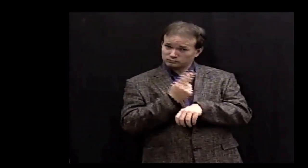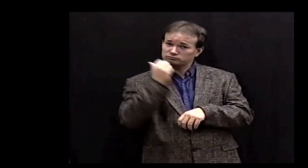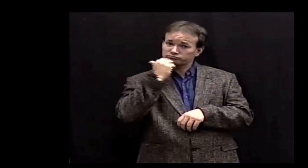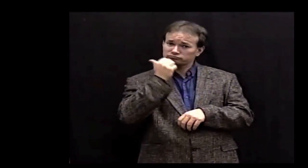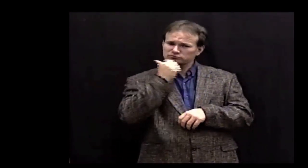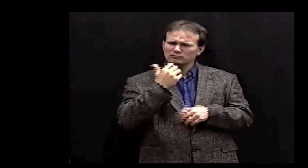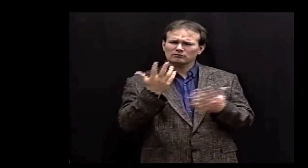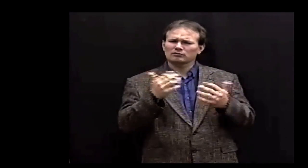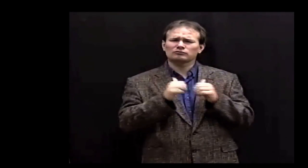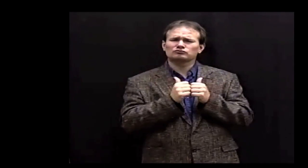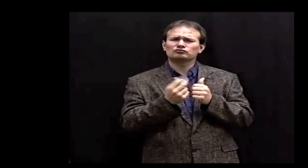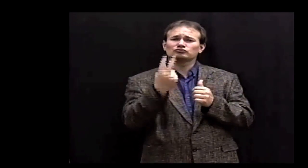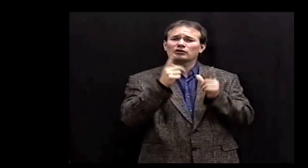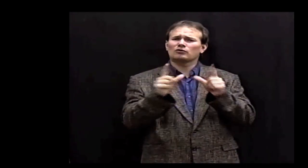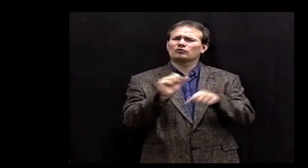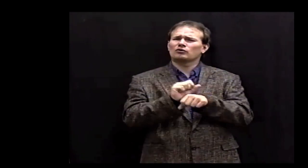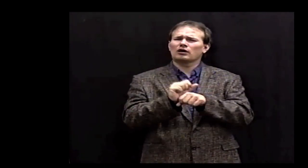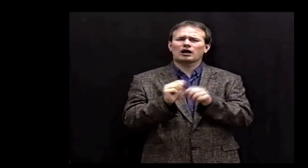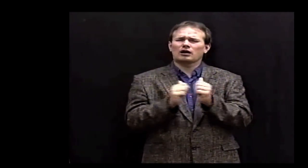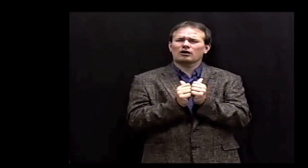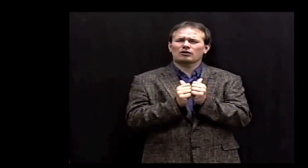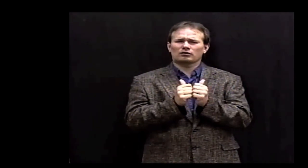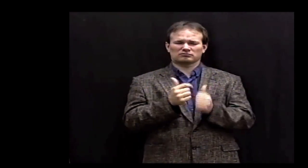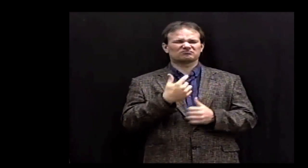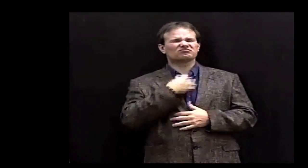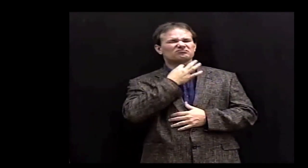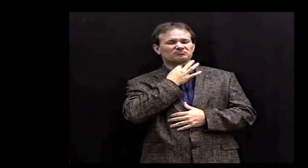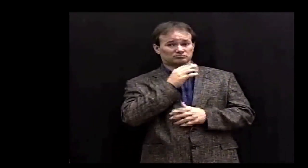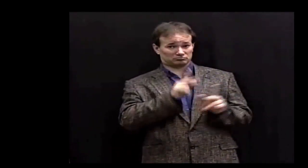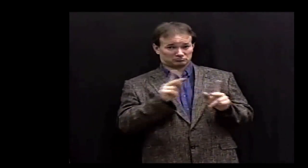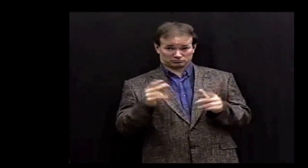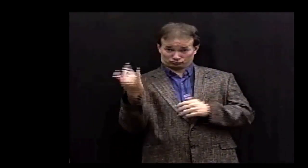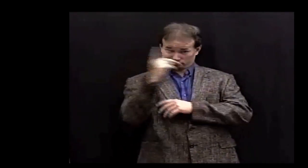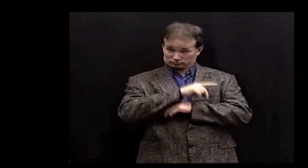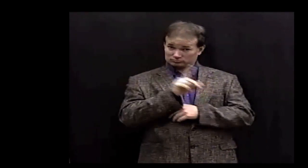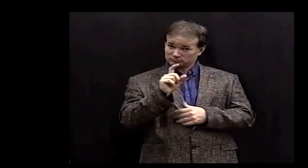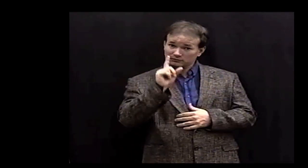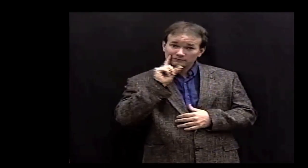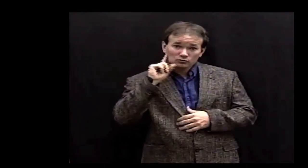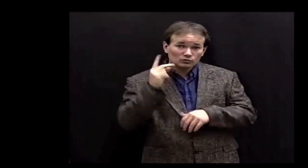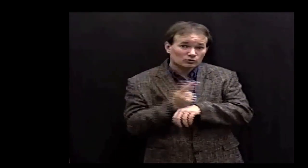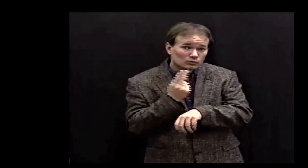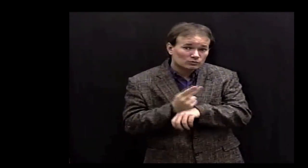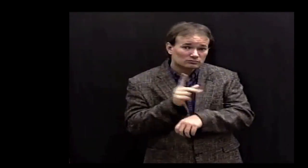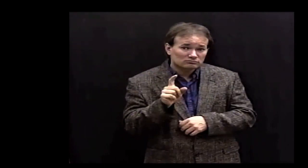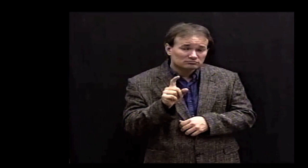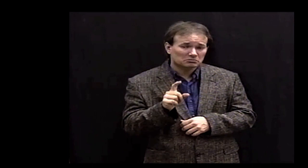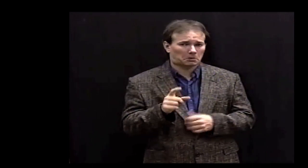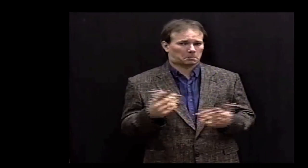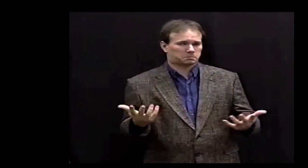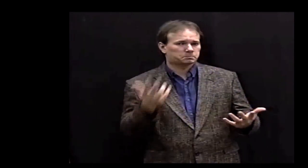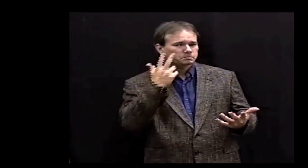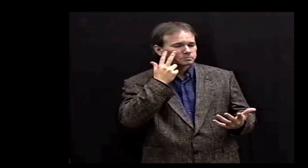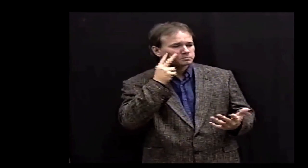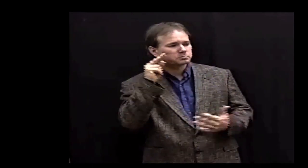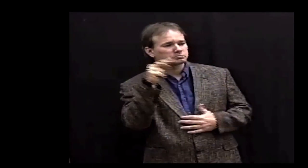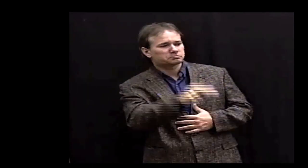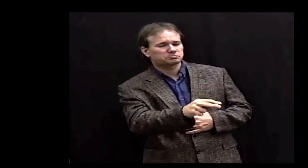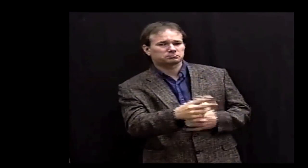up. Now we're going to see how the two languages are used every day in the deaf community, if they are even used every day. Let's take a closer